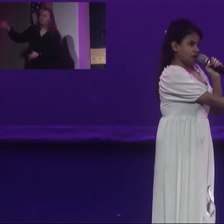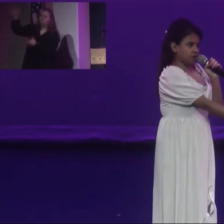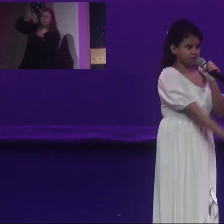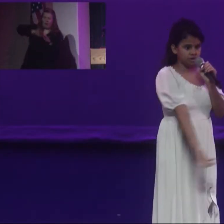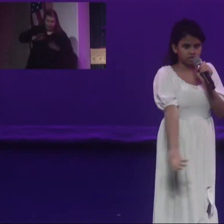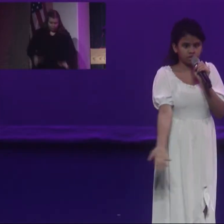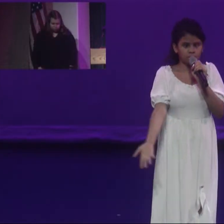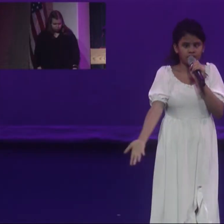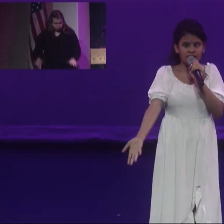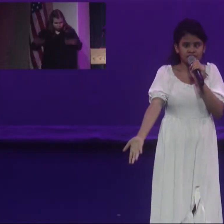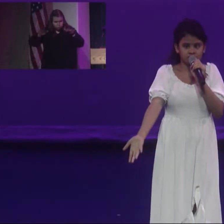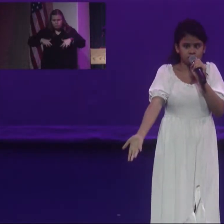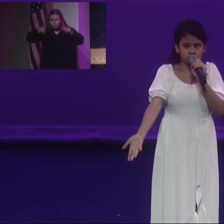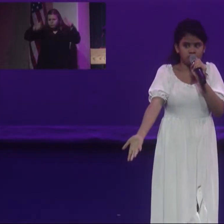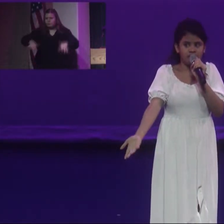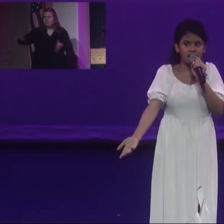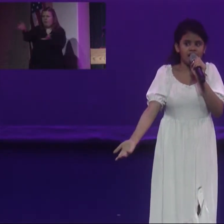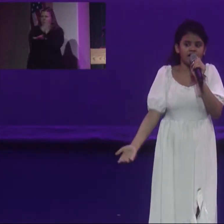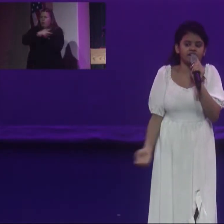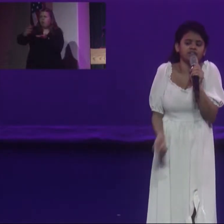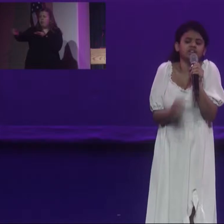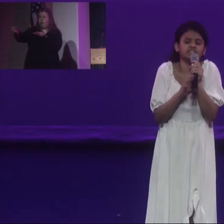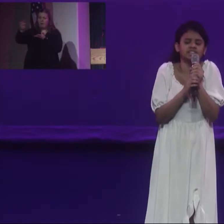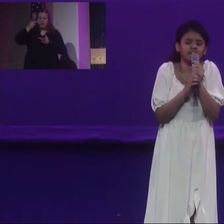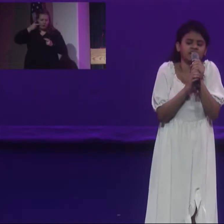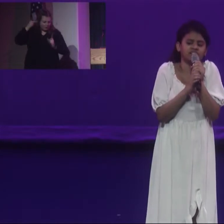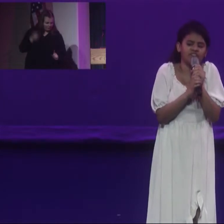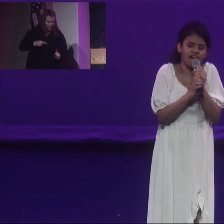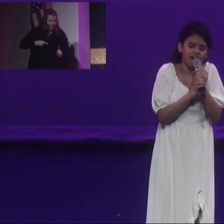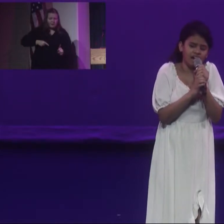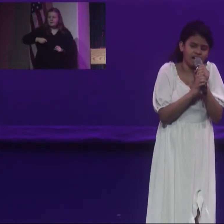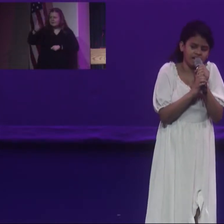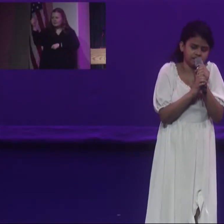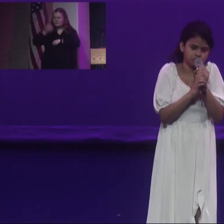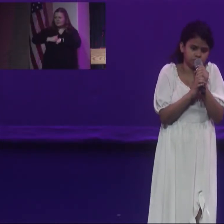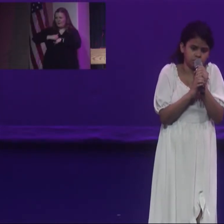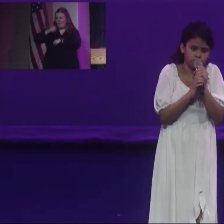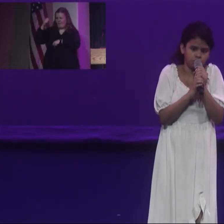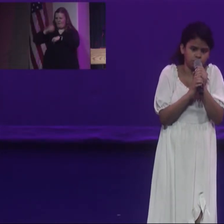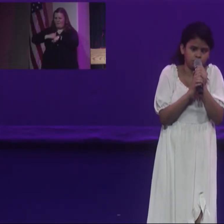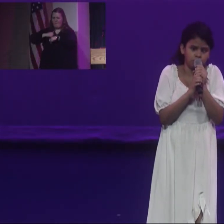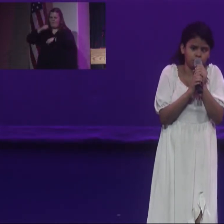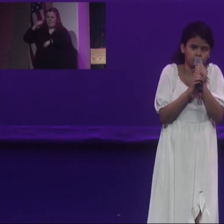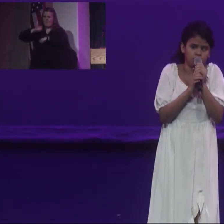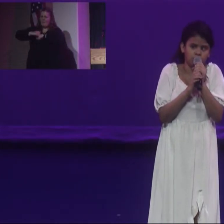have blown, the waters dry, you'll still find.